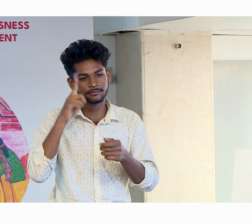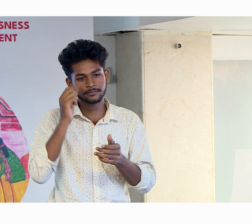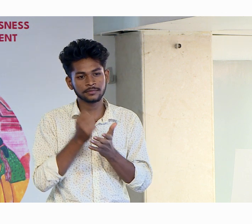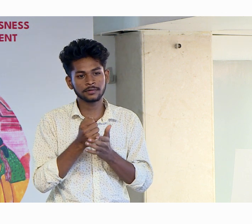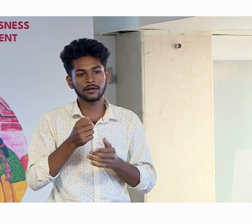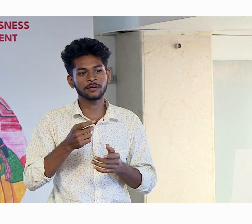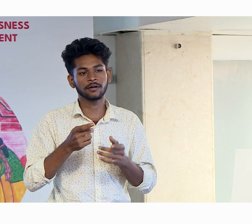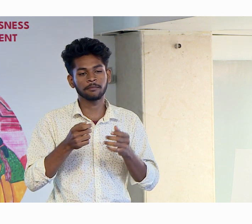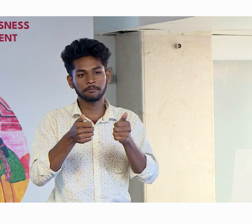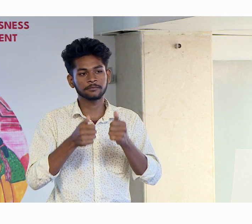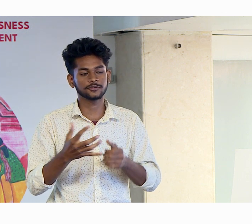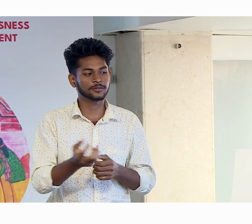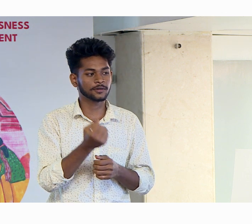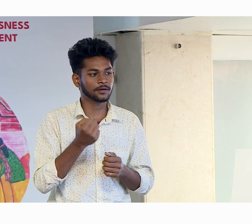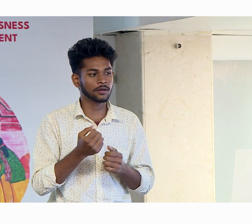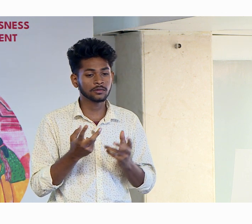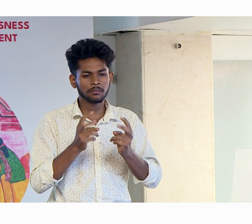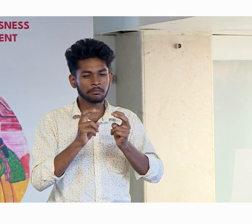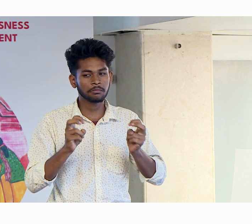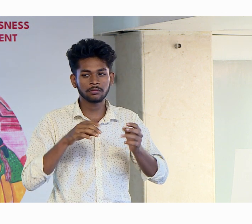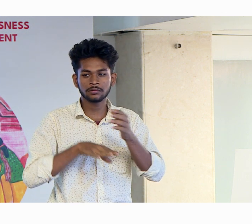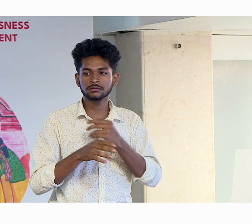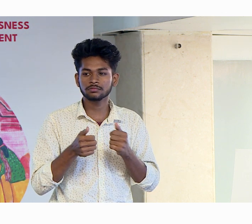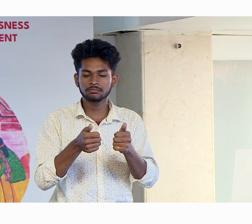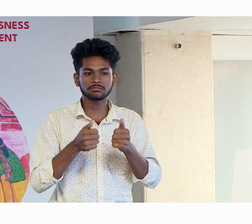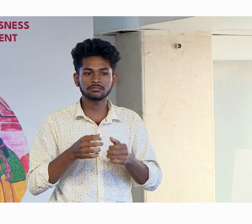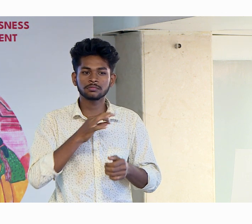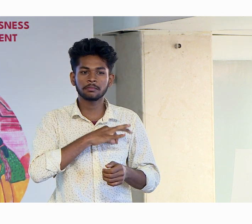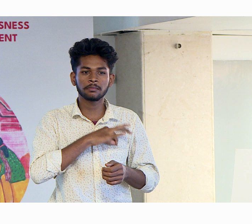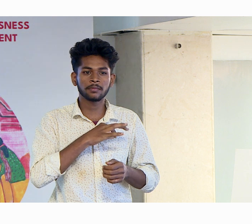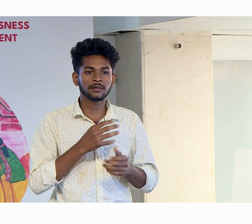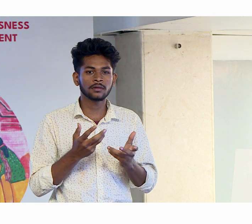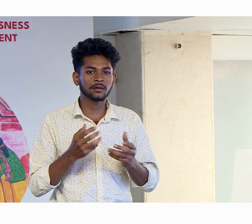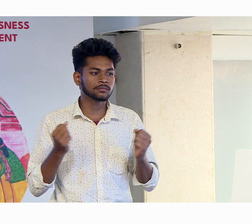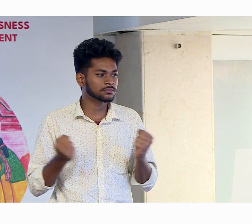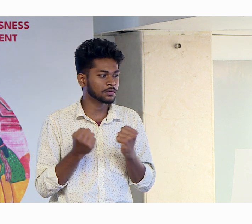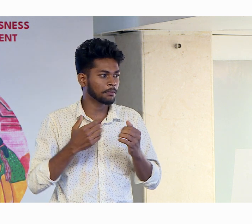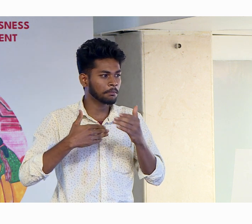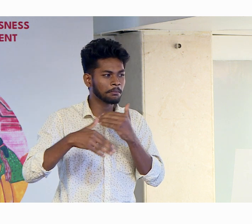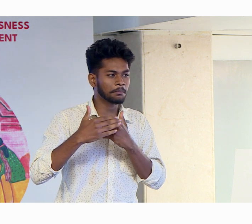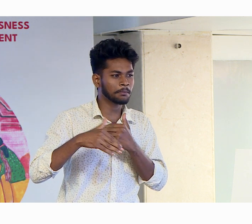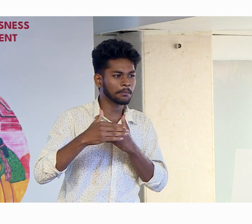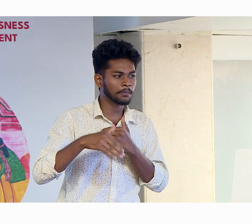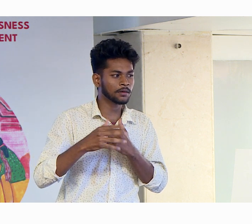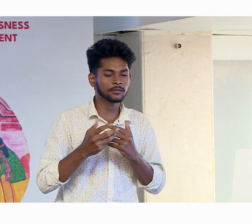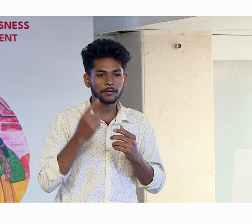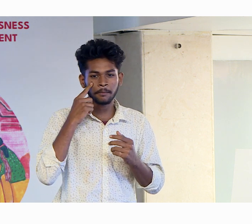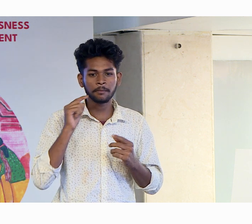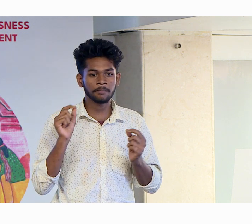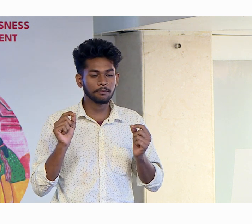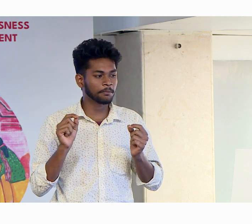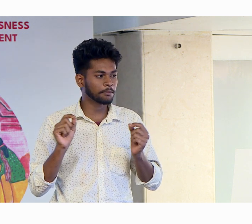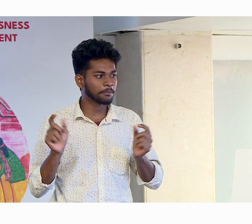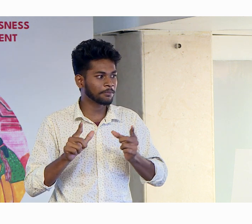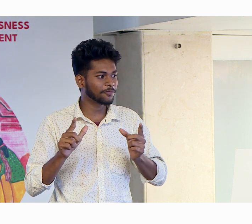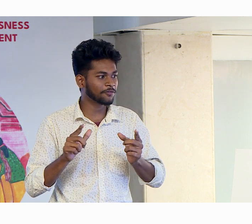knowledge that we've come up with in our research in a way that works to try to achieve successful